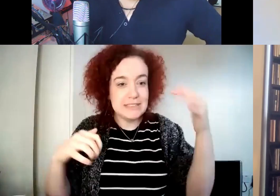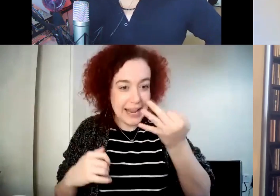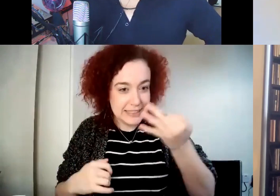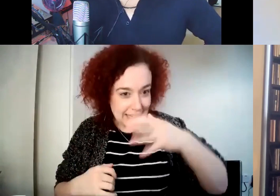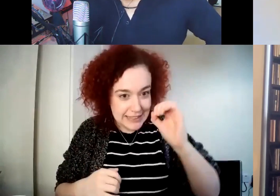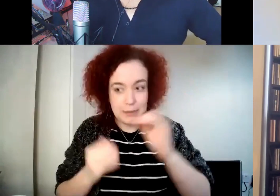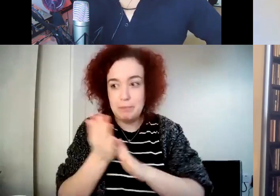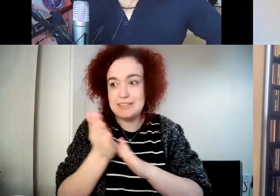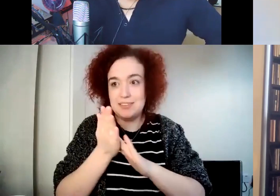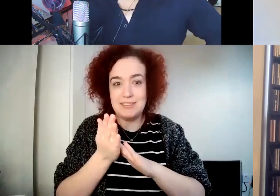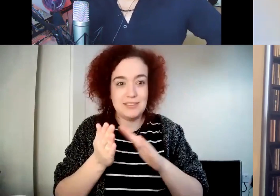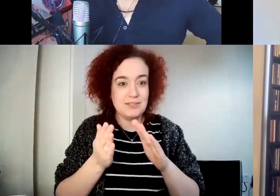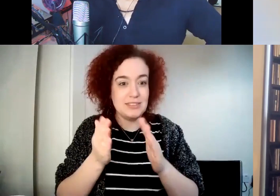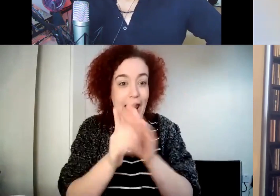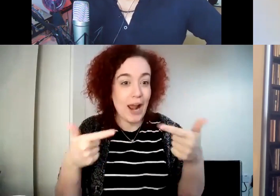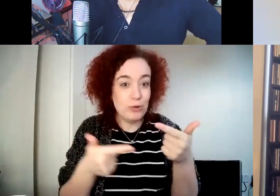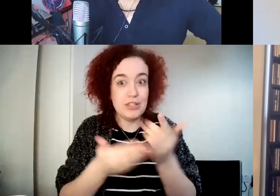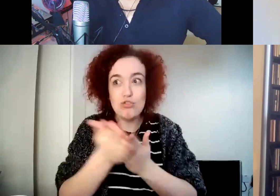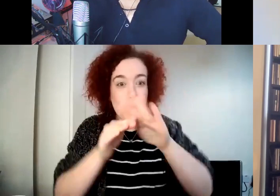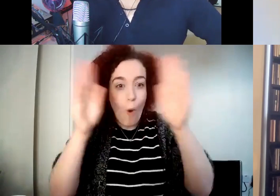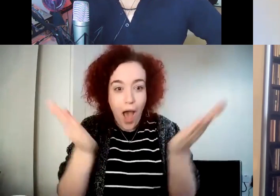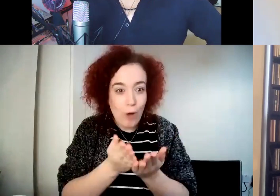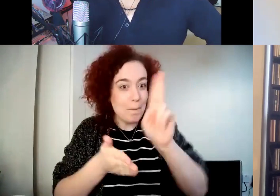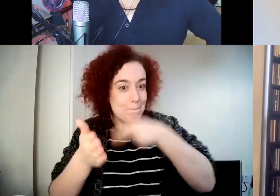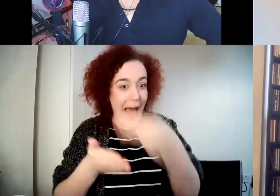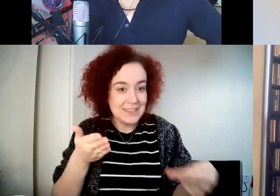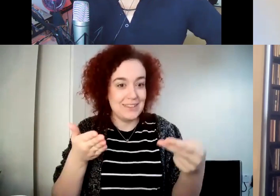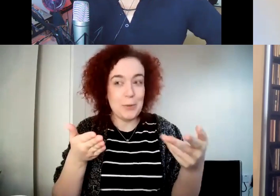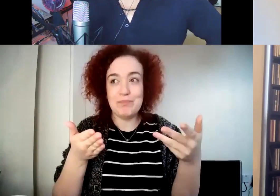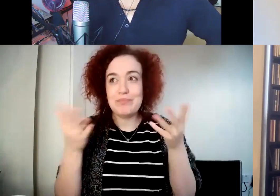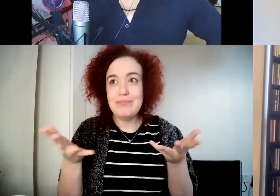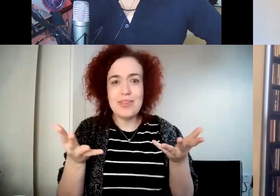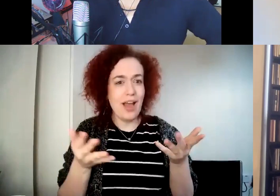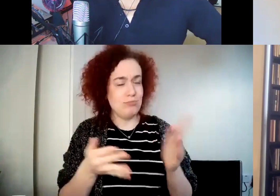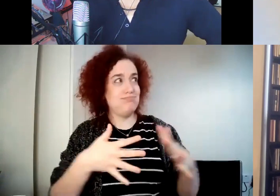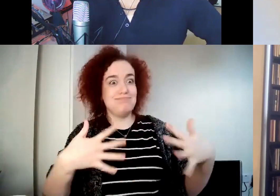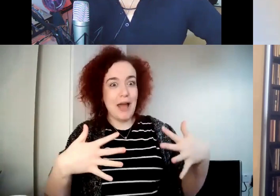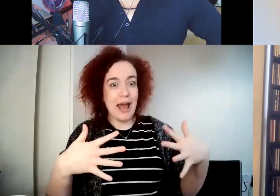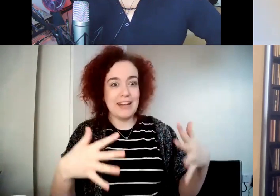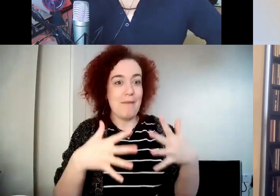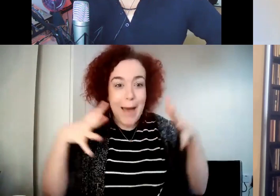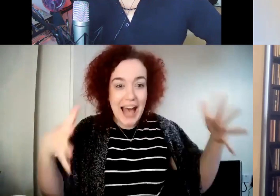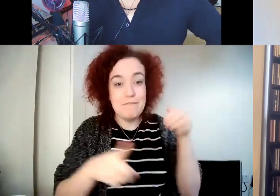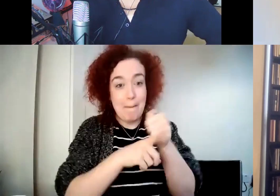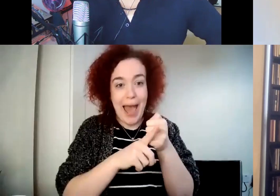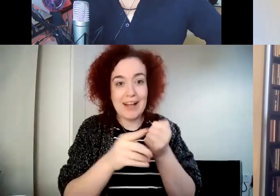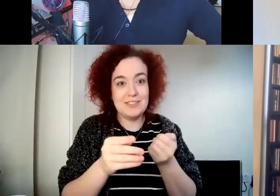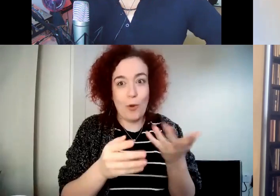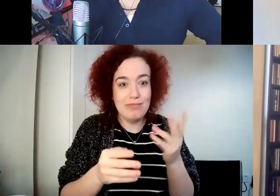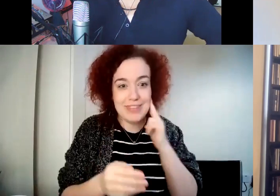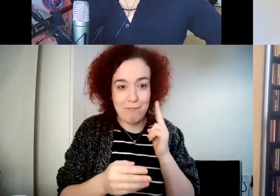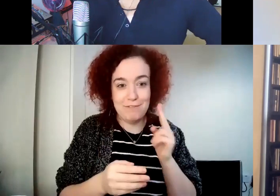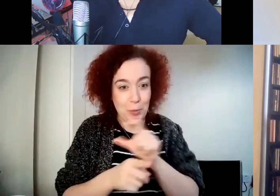finding correlations. Like we had the Milan conference in the 1880s. So all sign language all over the world was banned from that